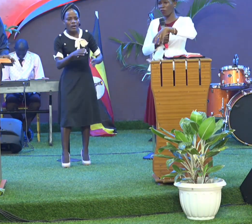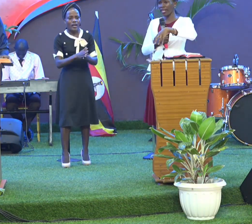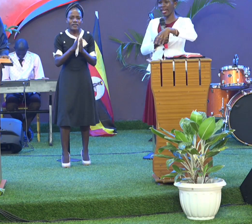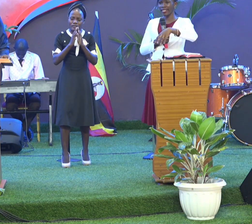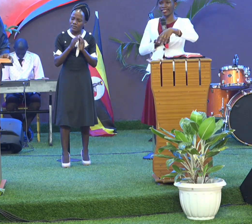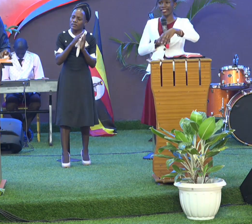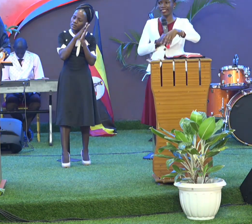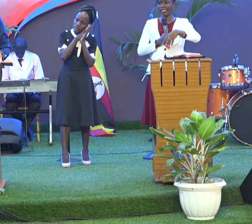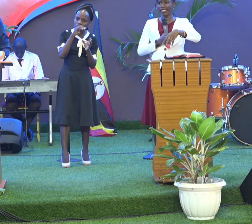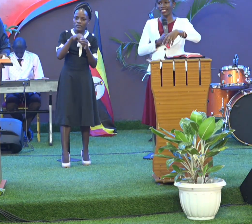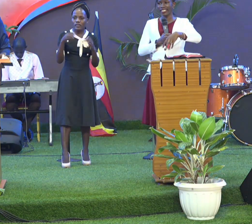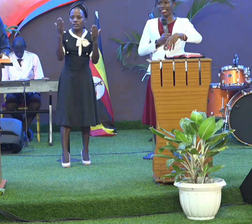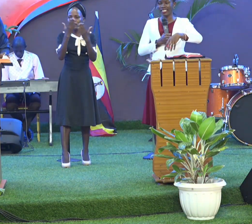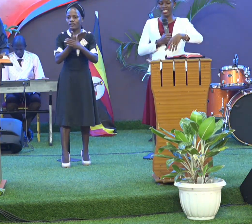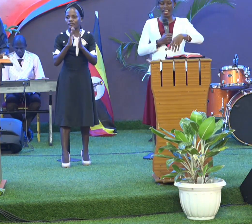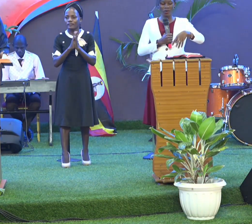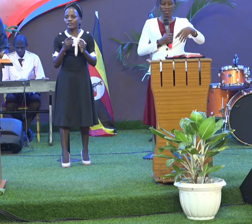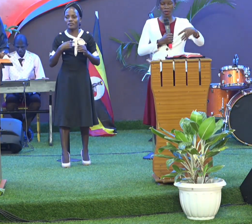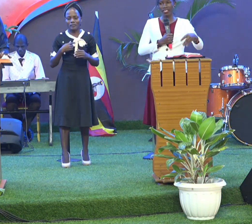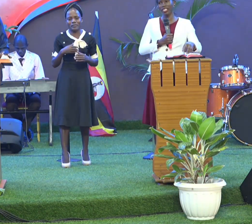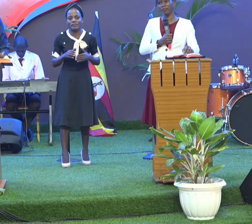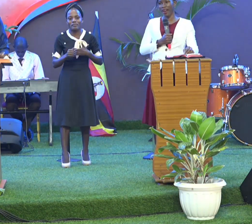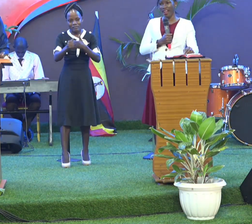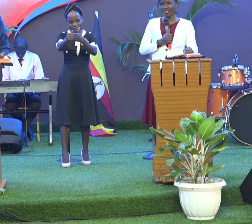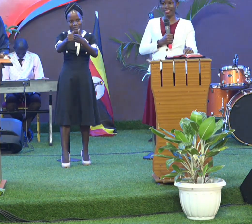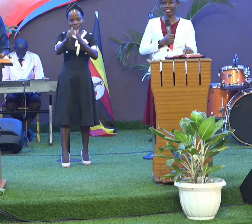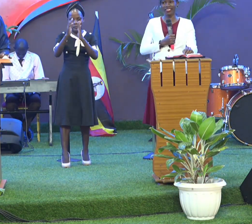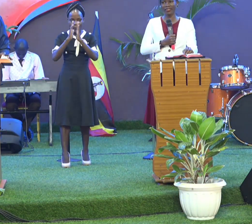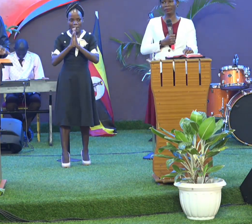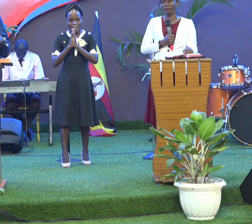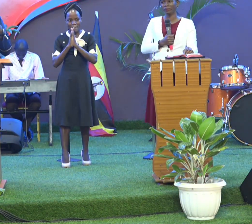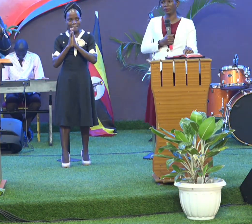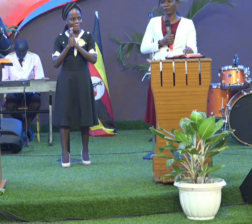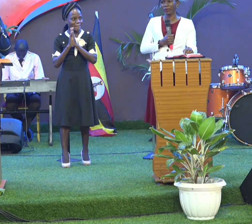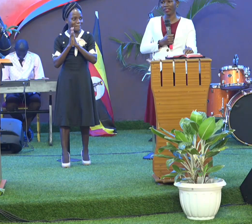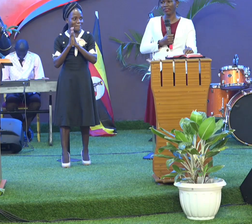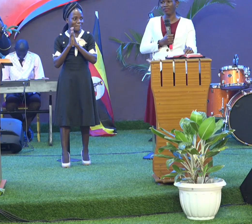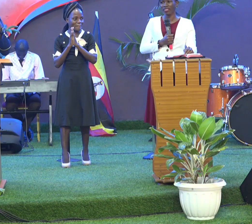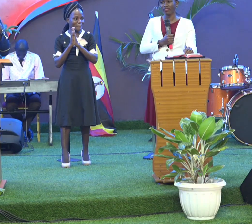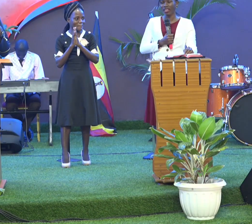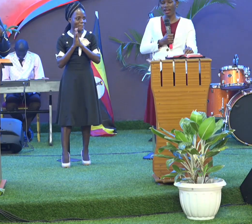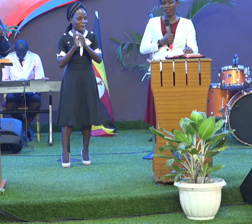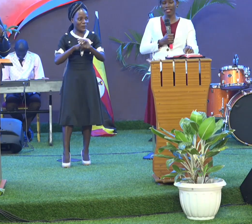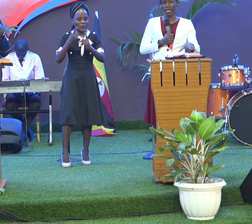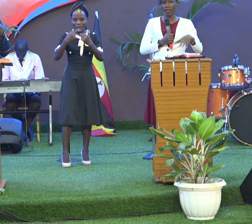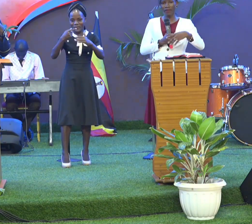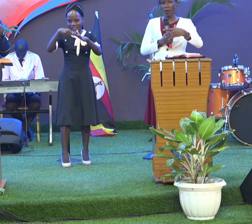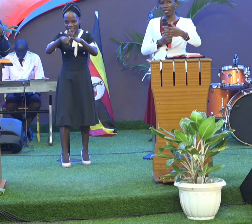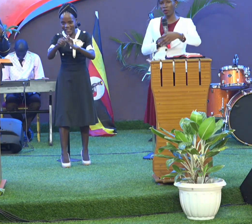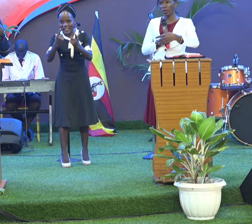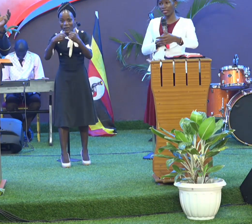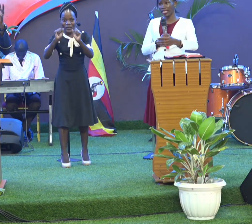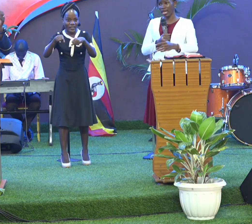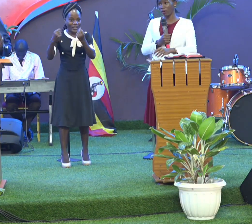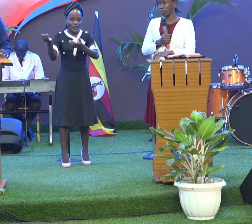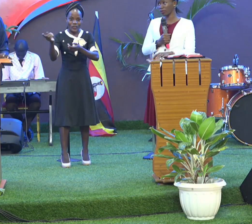for the overnight. Nali nkulembedde okusaba. I was the one leading prayers. Ate ng'ebiseera bwe tuyingira tetufuluma. And that time whenever we